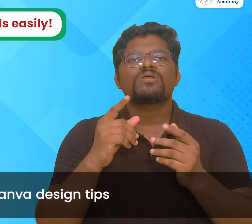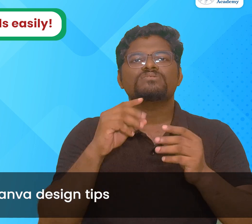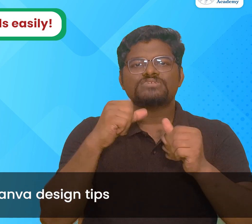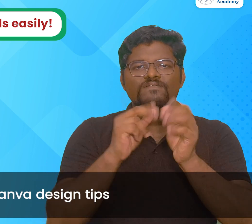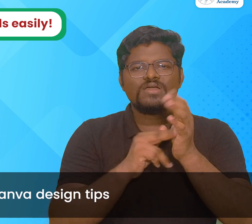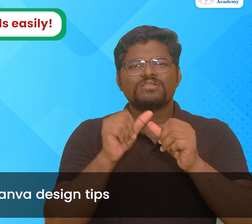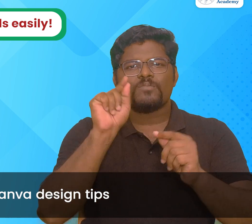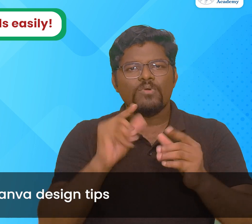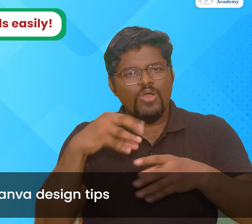Includes Canva design tips.